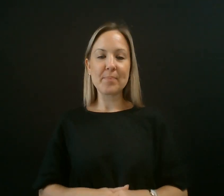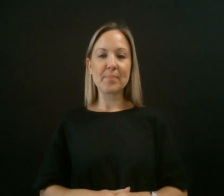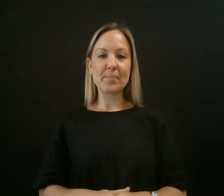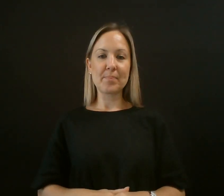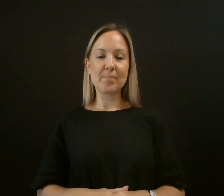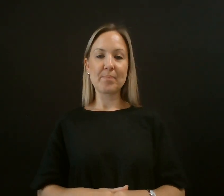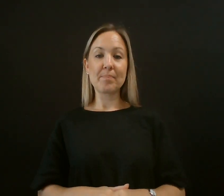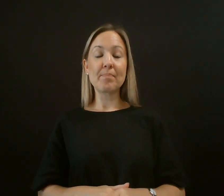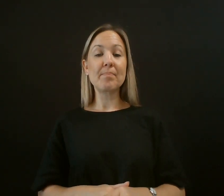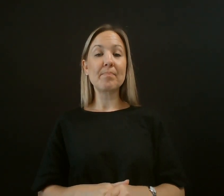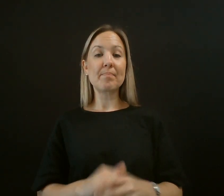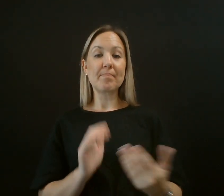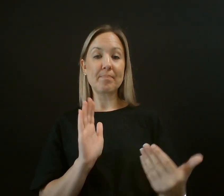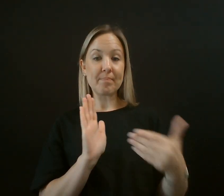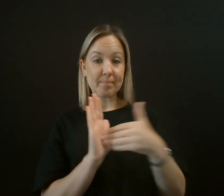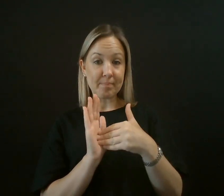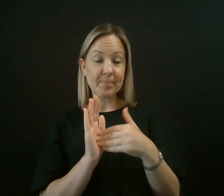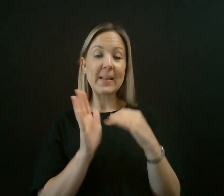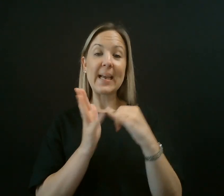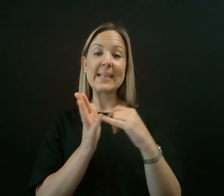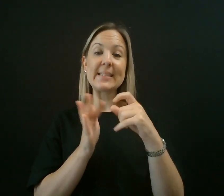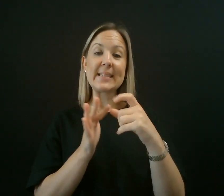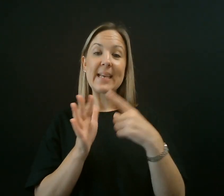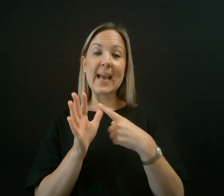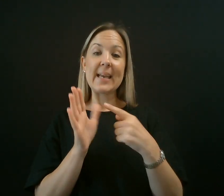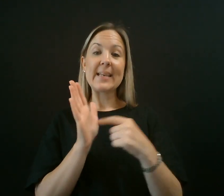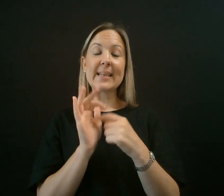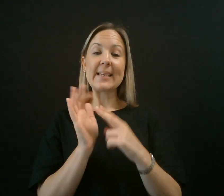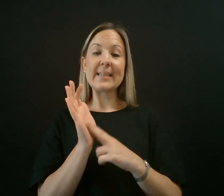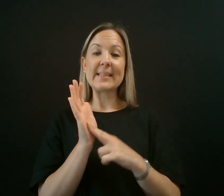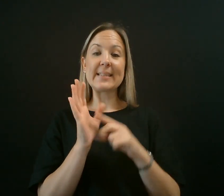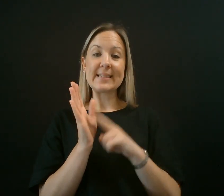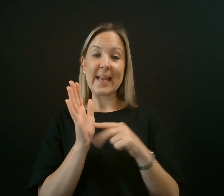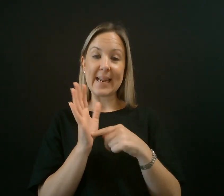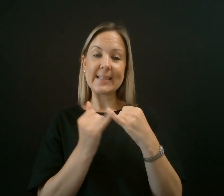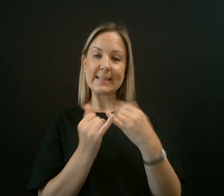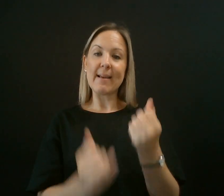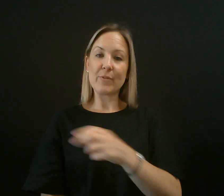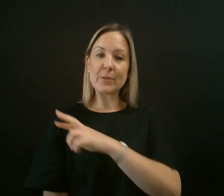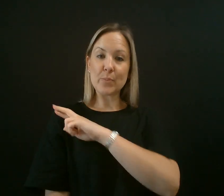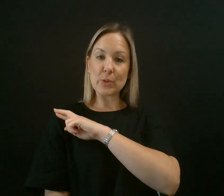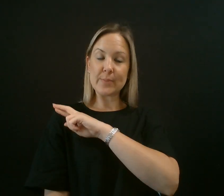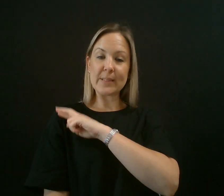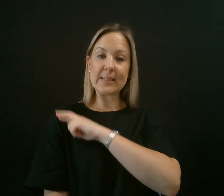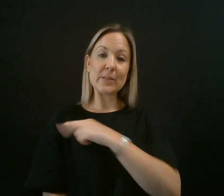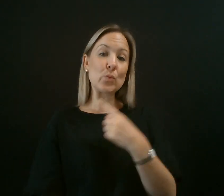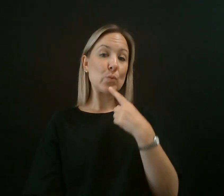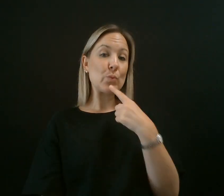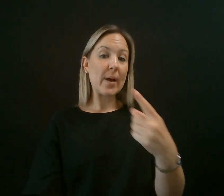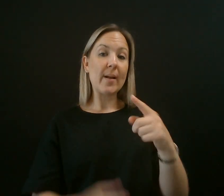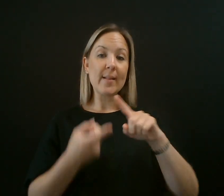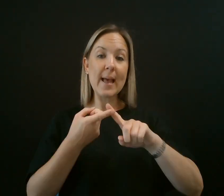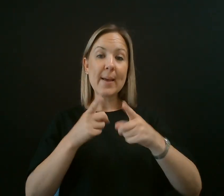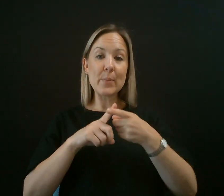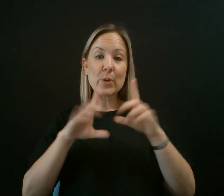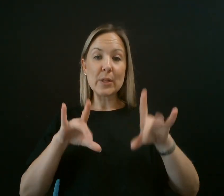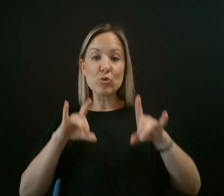In addition, SDA tenants have a responsibility to advise Able Australia of